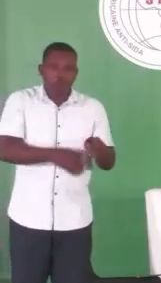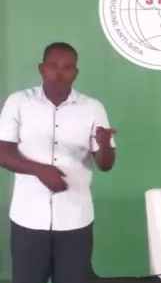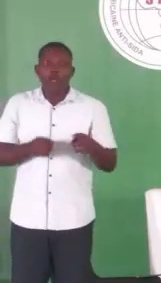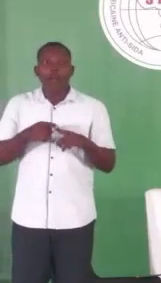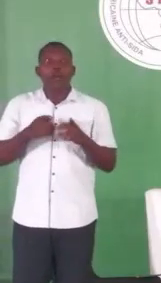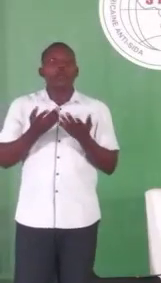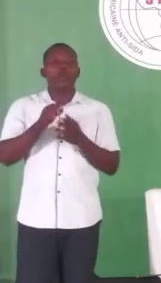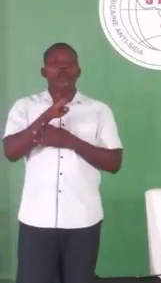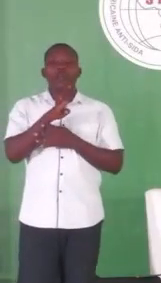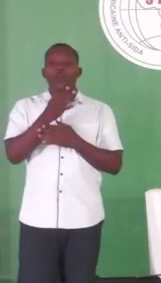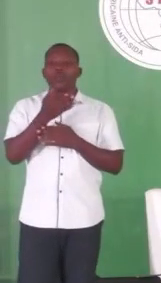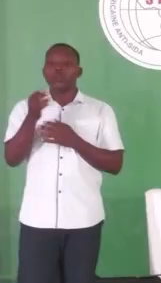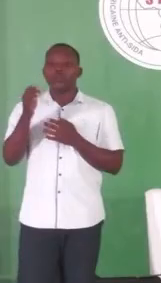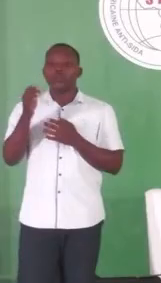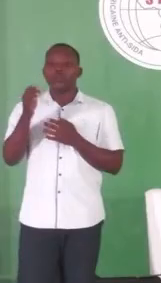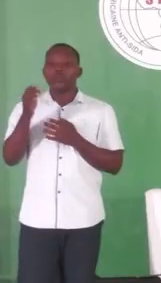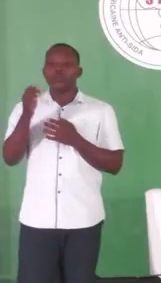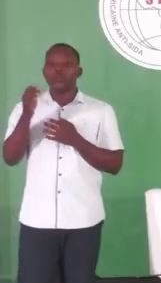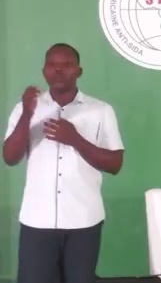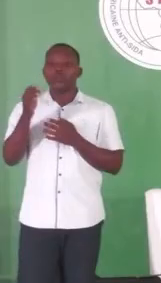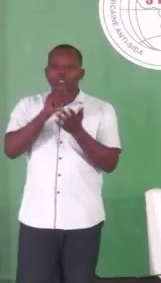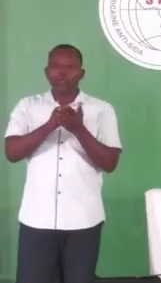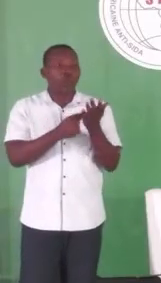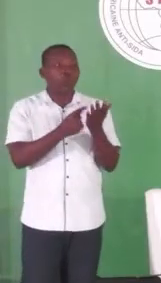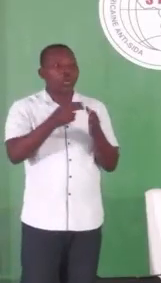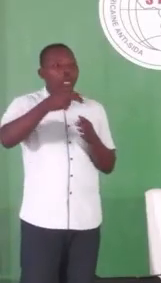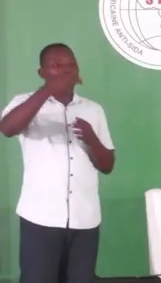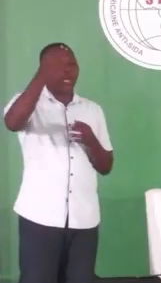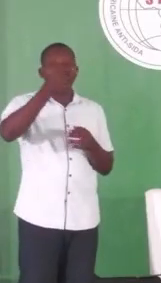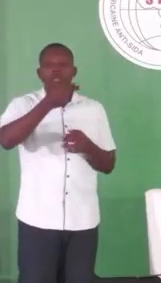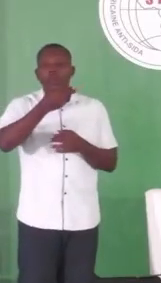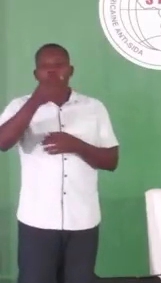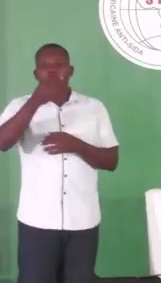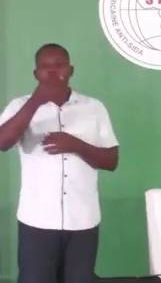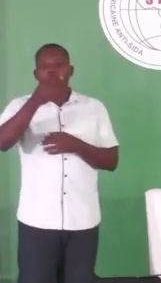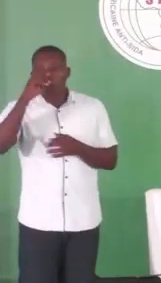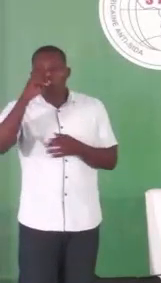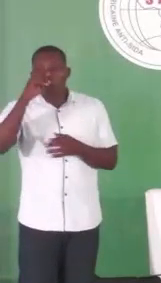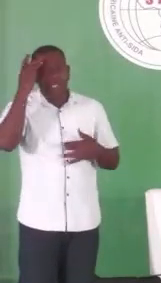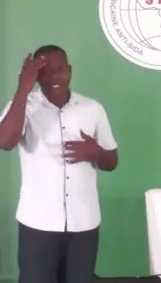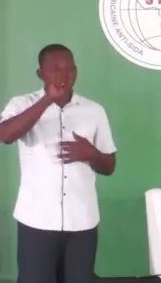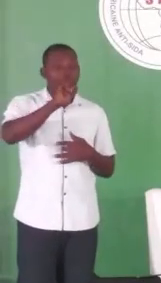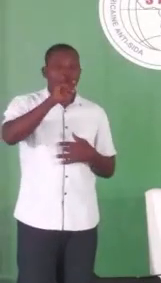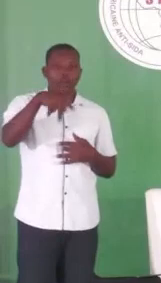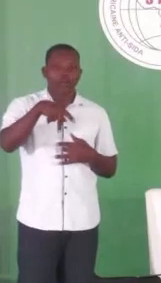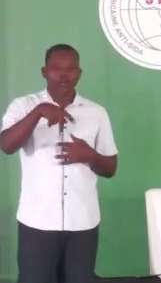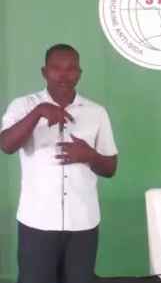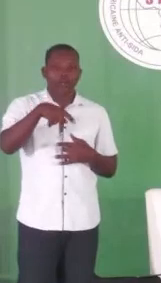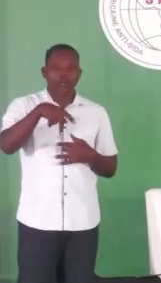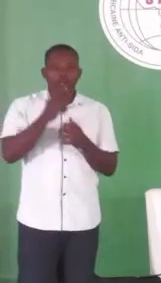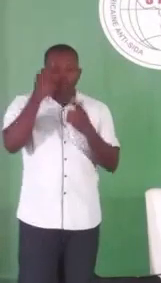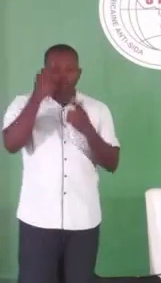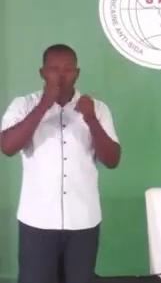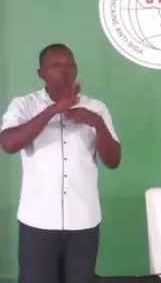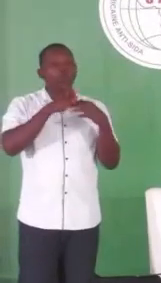where we discovered that Uganda had the highest prevalence of syphilis is a study called VOICE, where we're testing tenofovir because of its effect